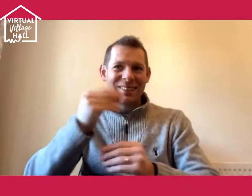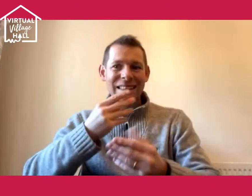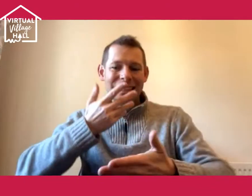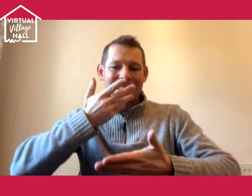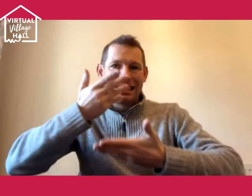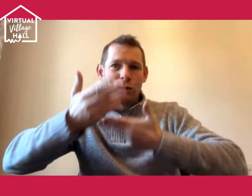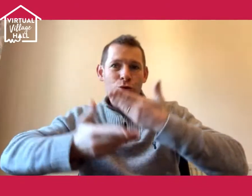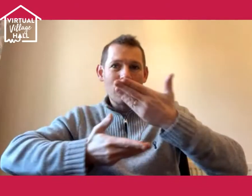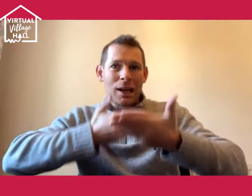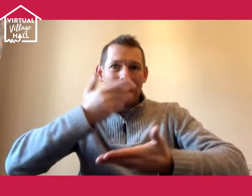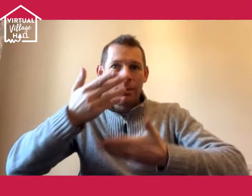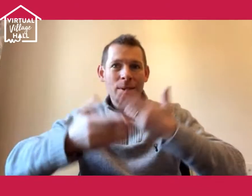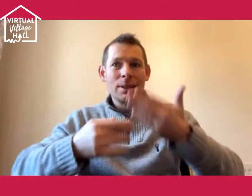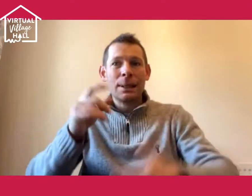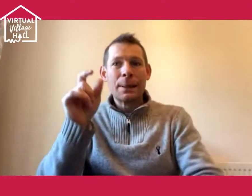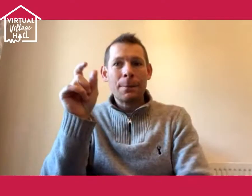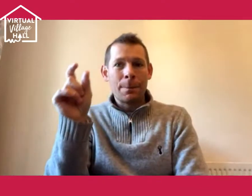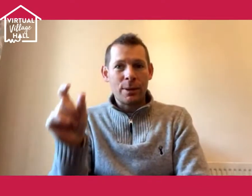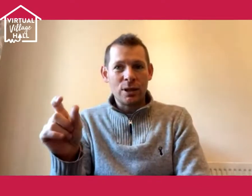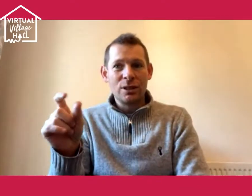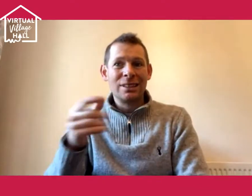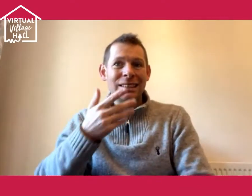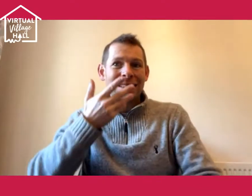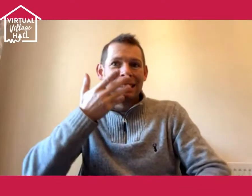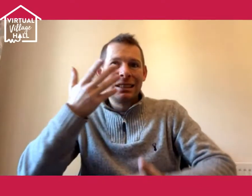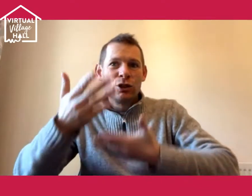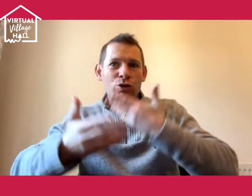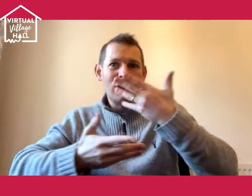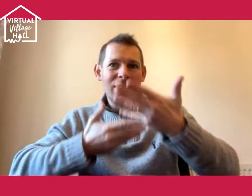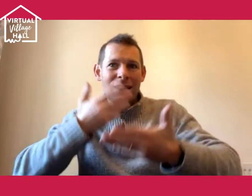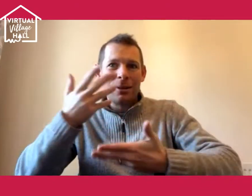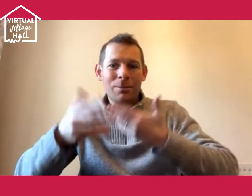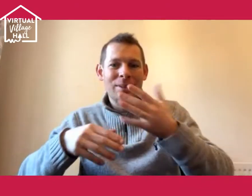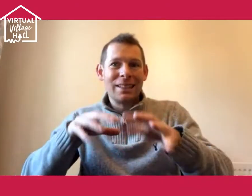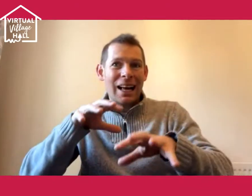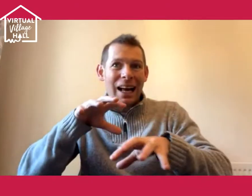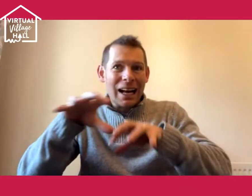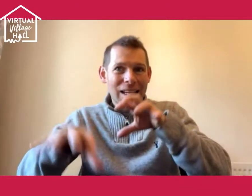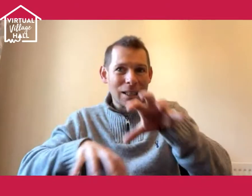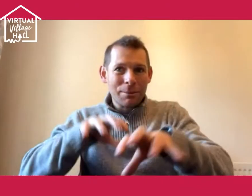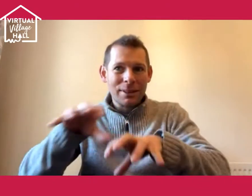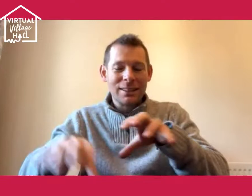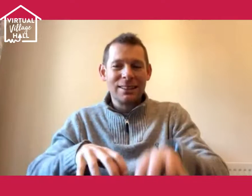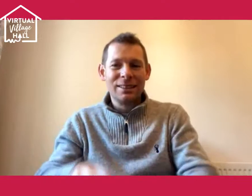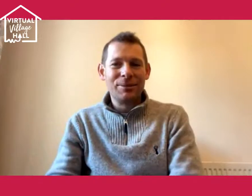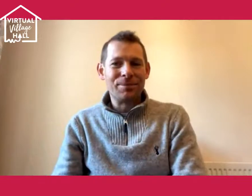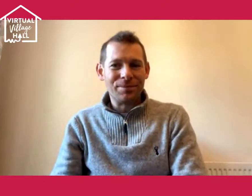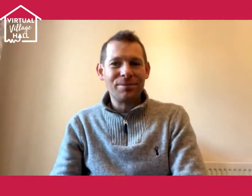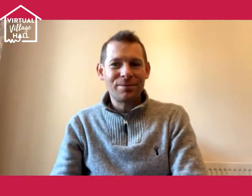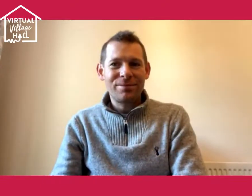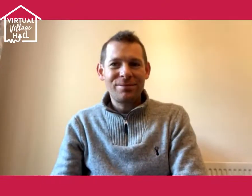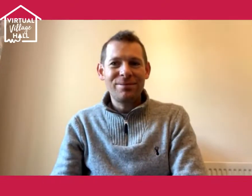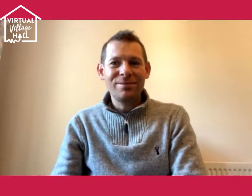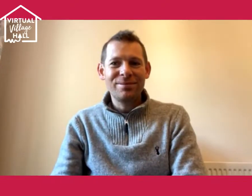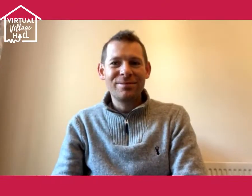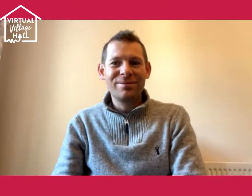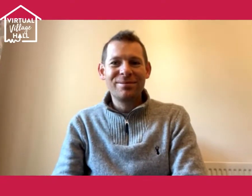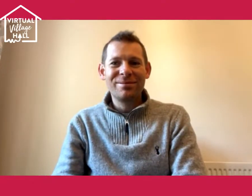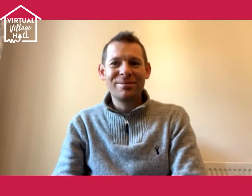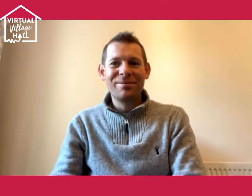learning about describing a person today. So that's how we describe a person or describe an animal.